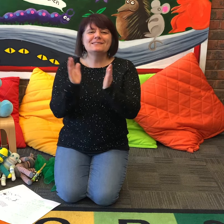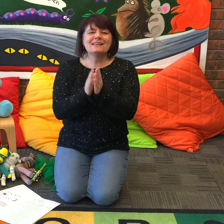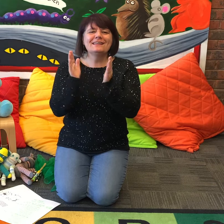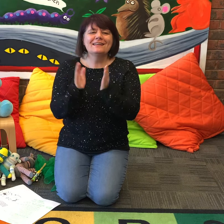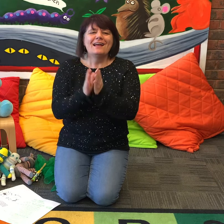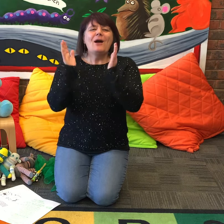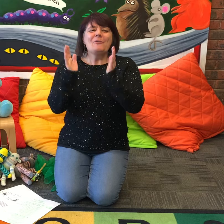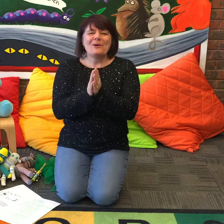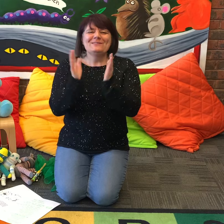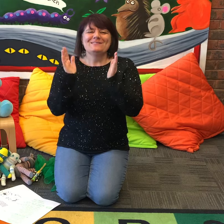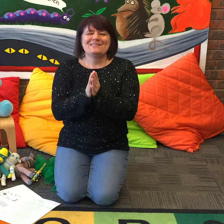sing.